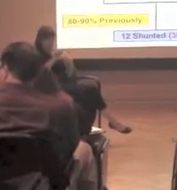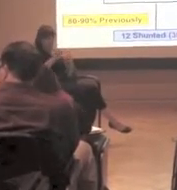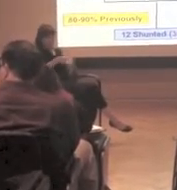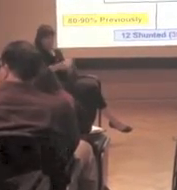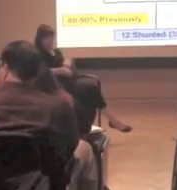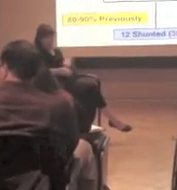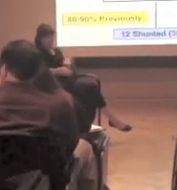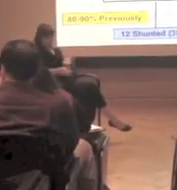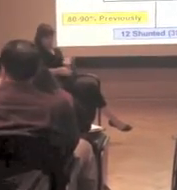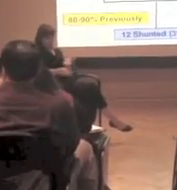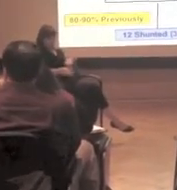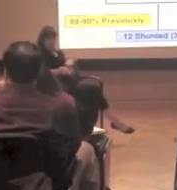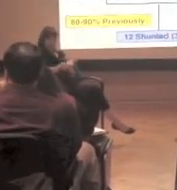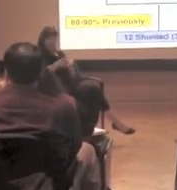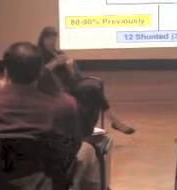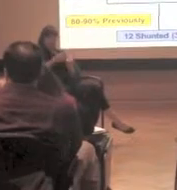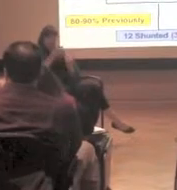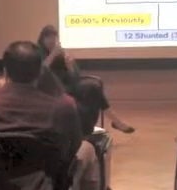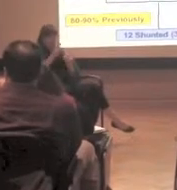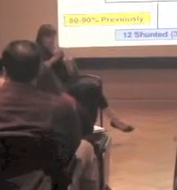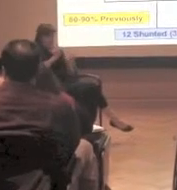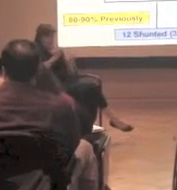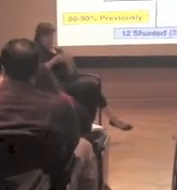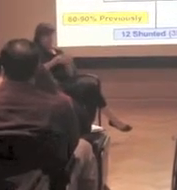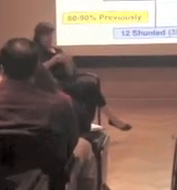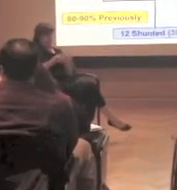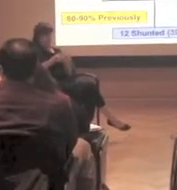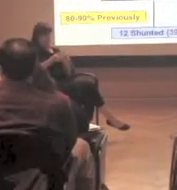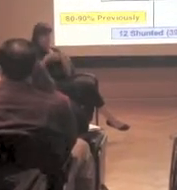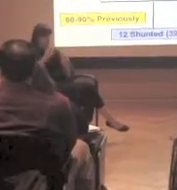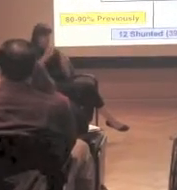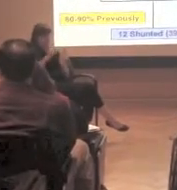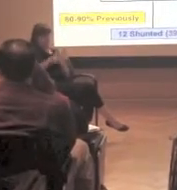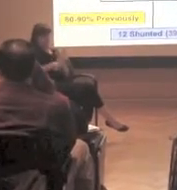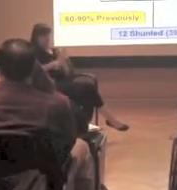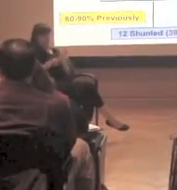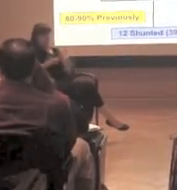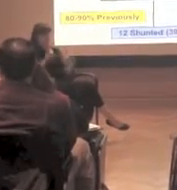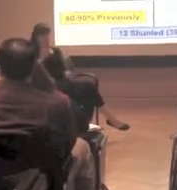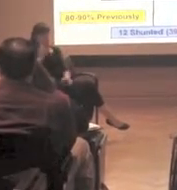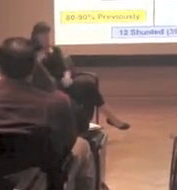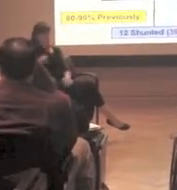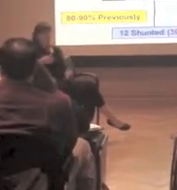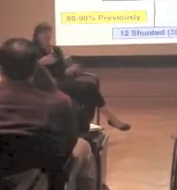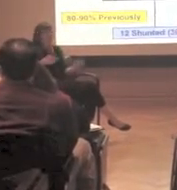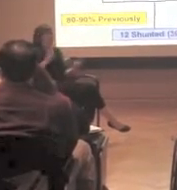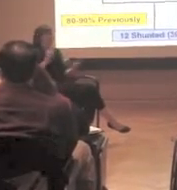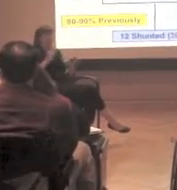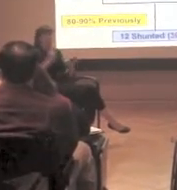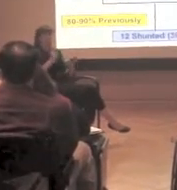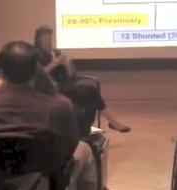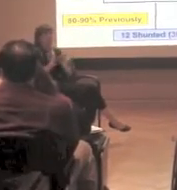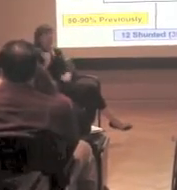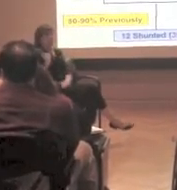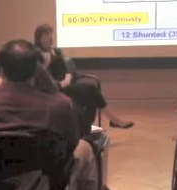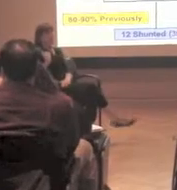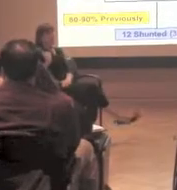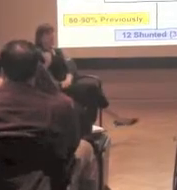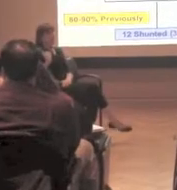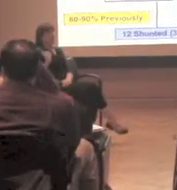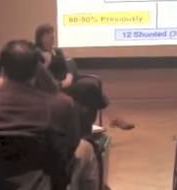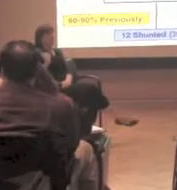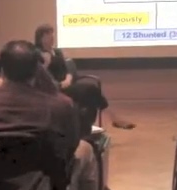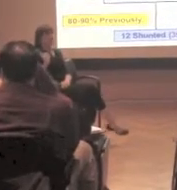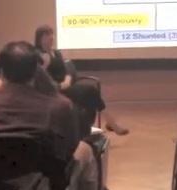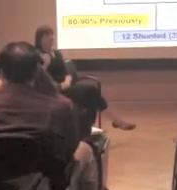failure, is there a change in what they do for them or what? No, I mean, we've tried that before.